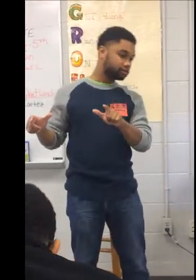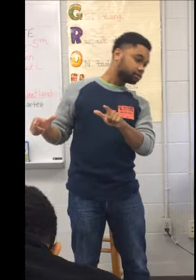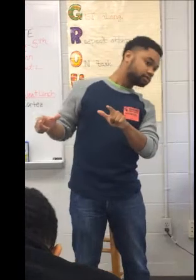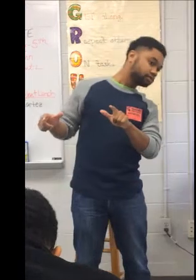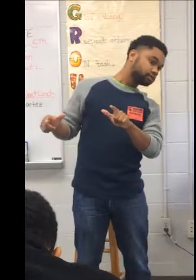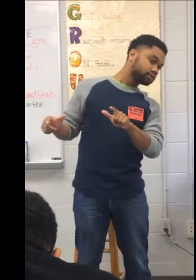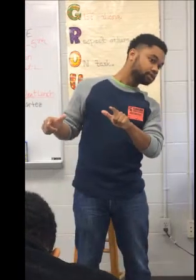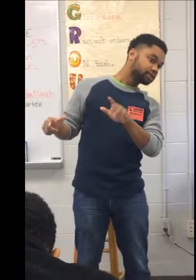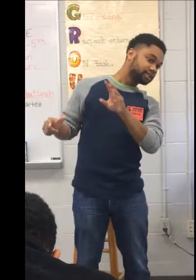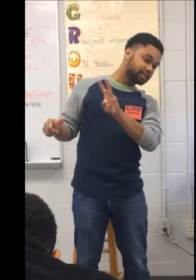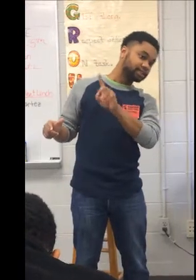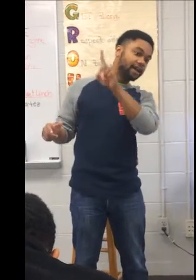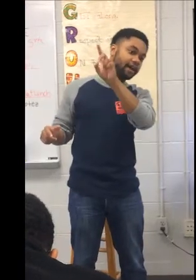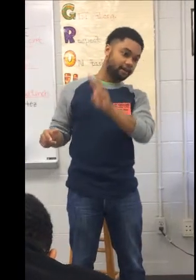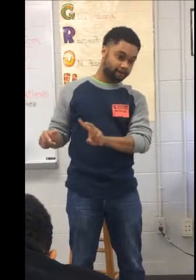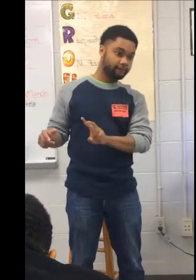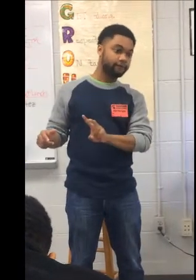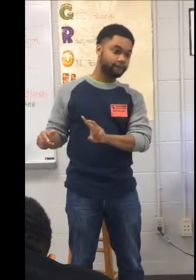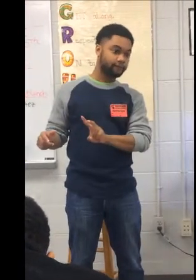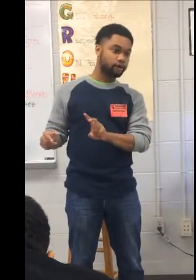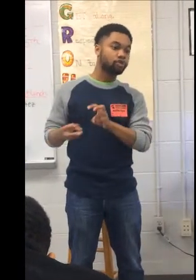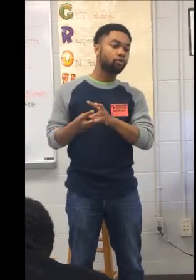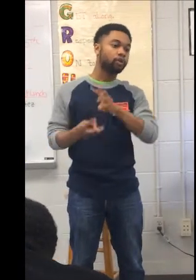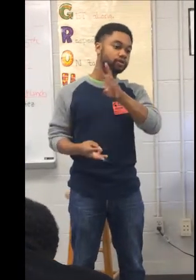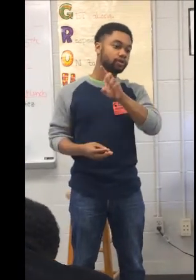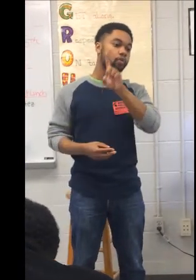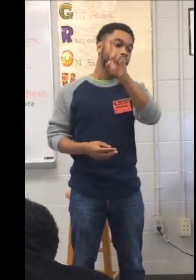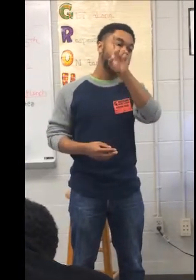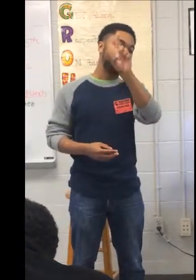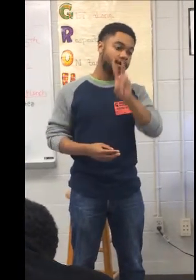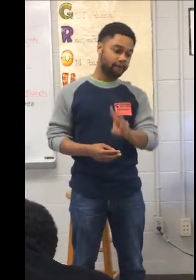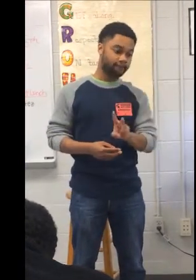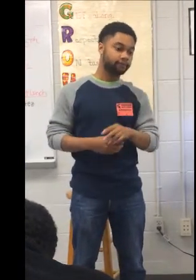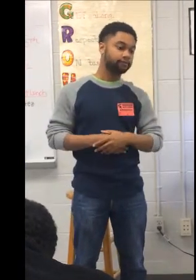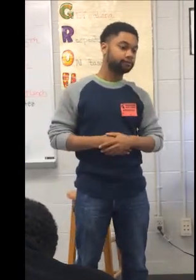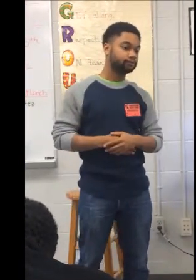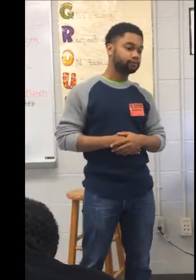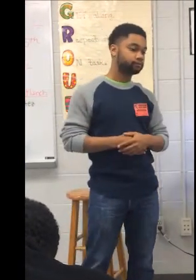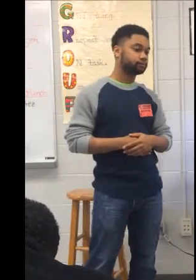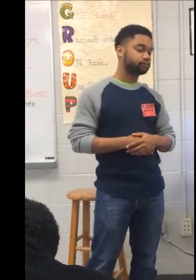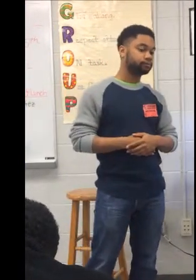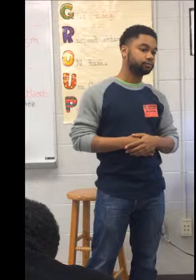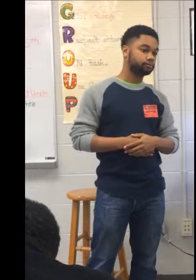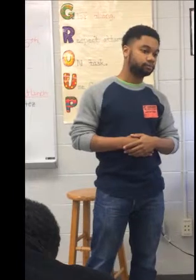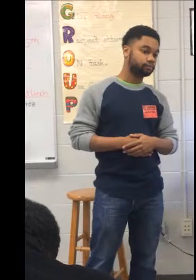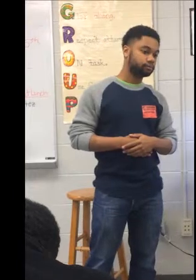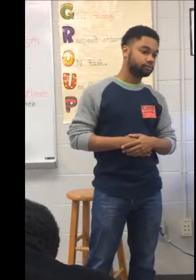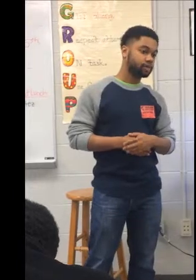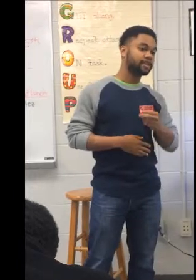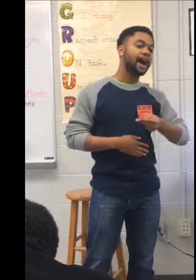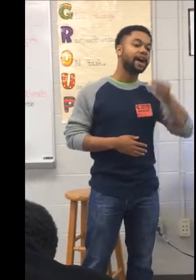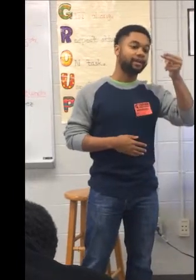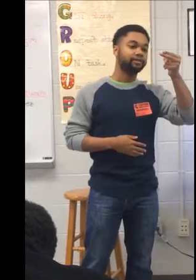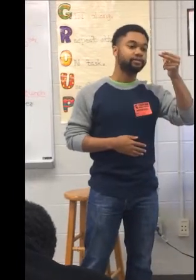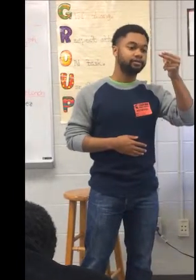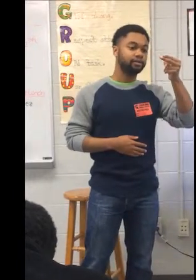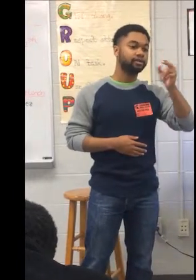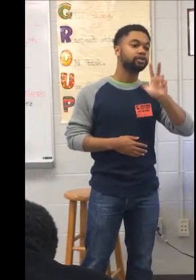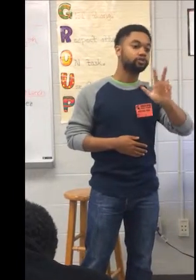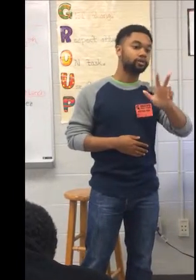6.5. What's our width? 1.5. This board is crazy. And our height? 3 inches. What